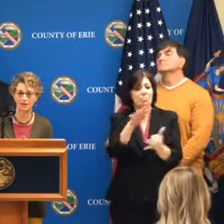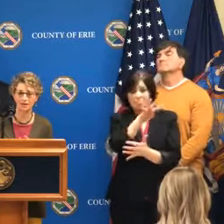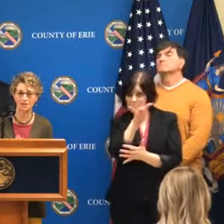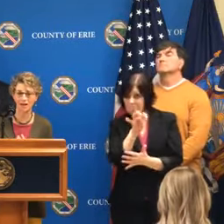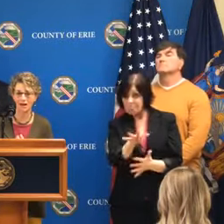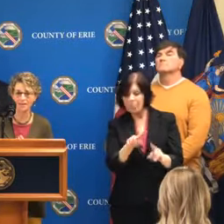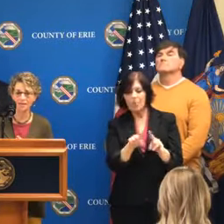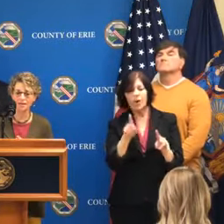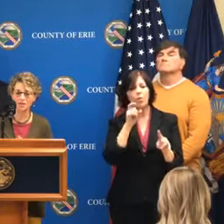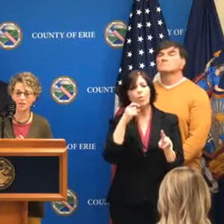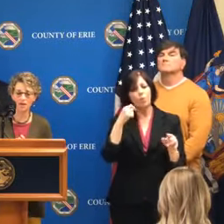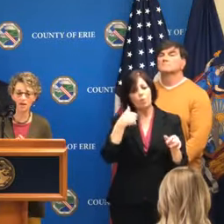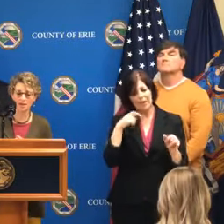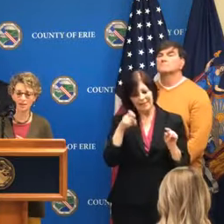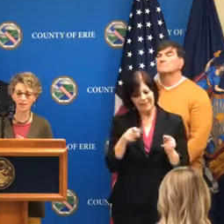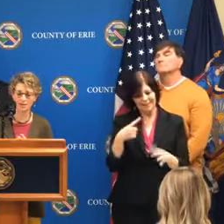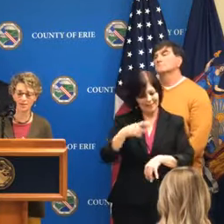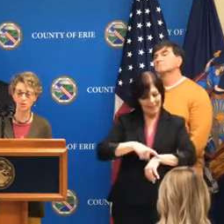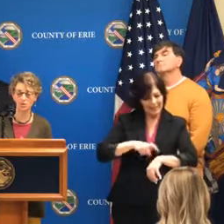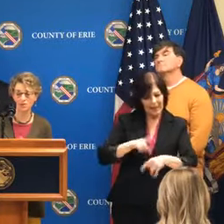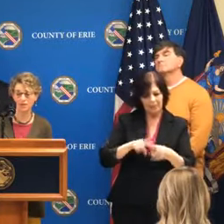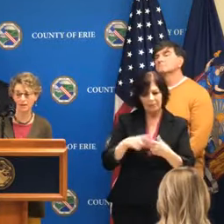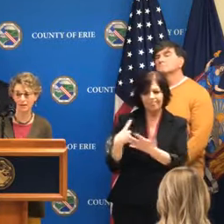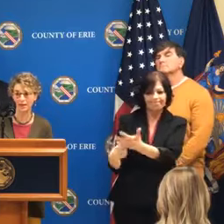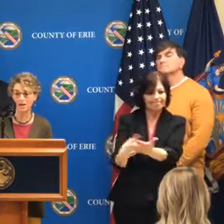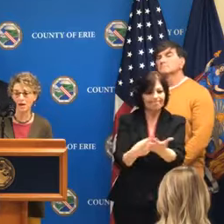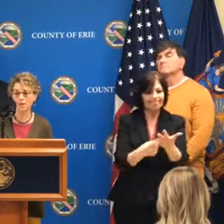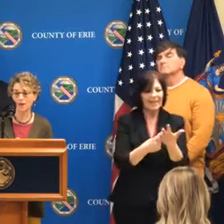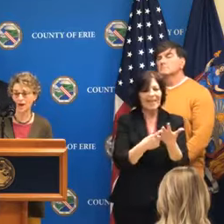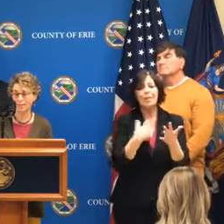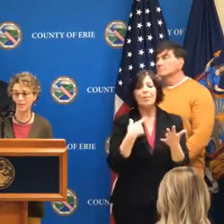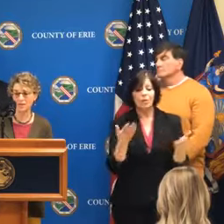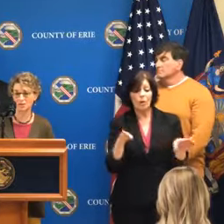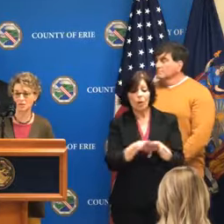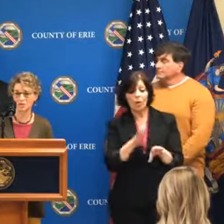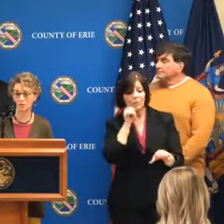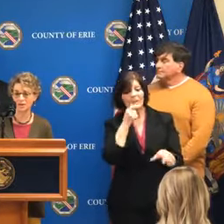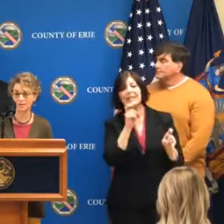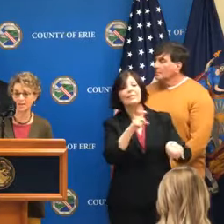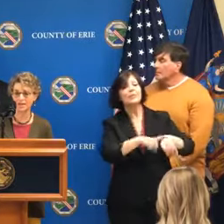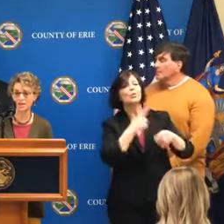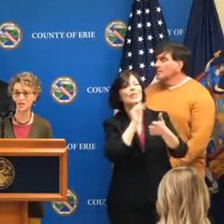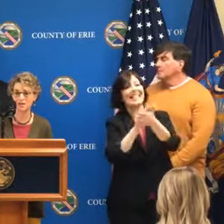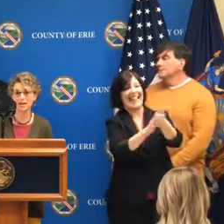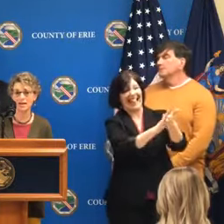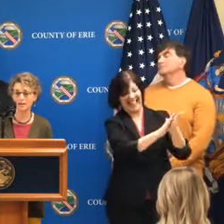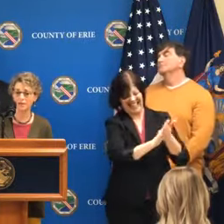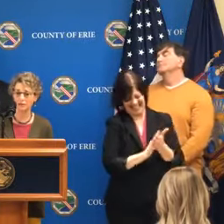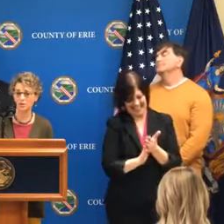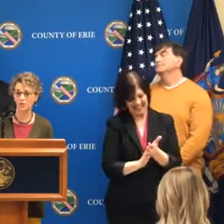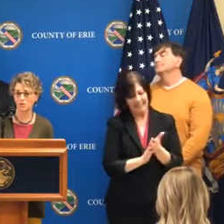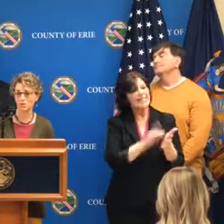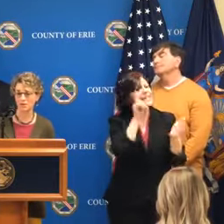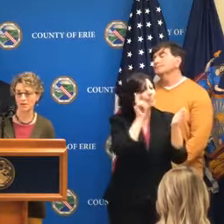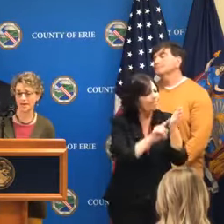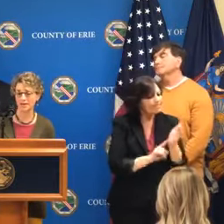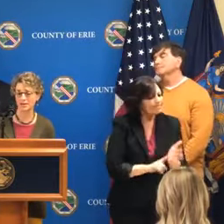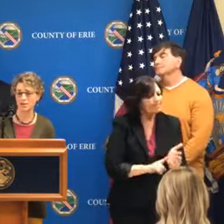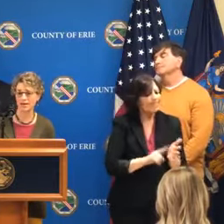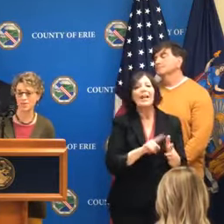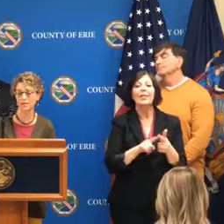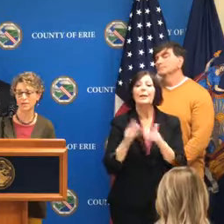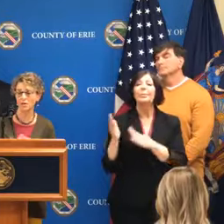opportunity to give us time to the schools to clean, for EPI to do our investigations, and then for the schools to